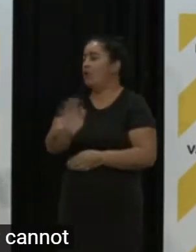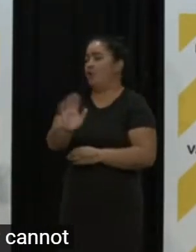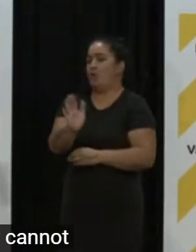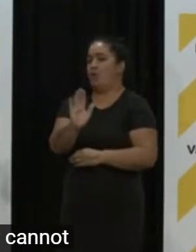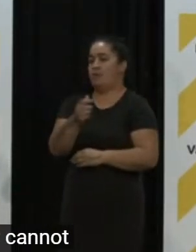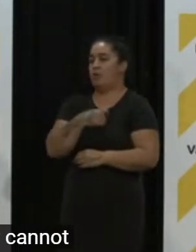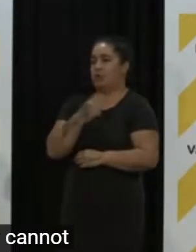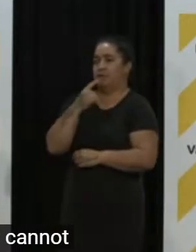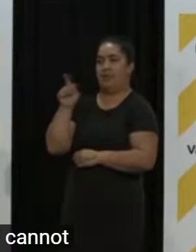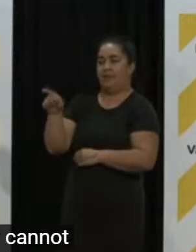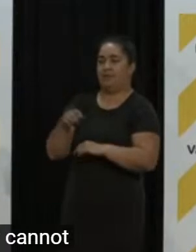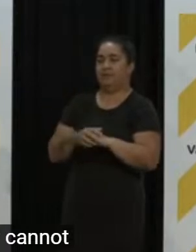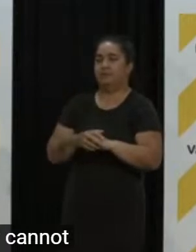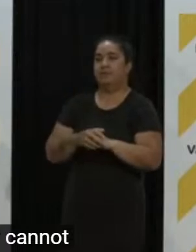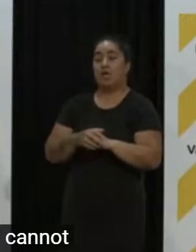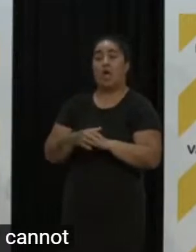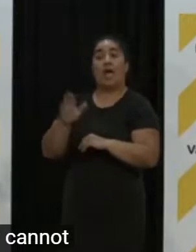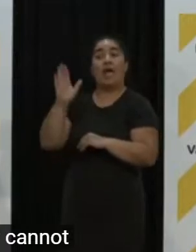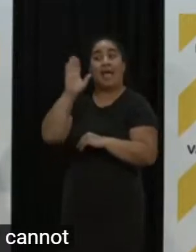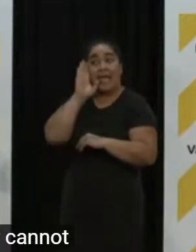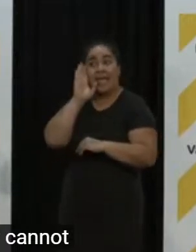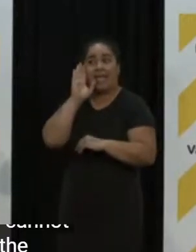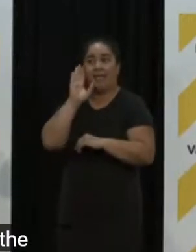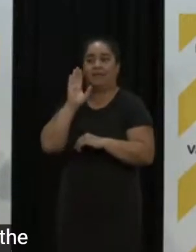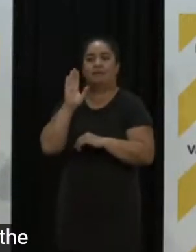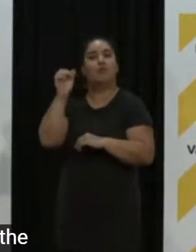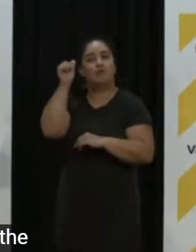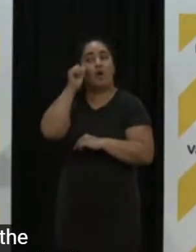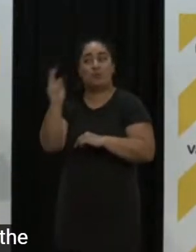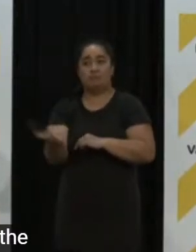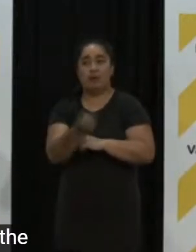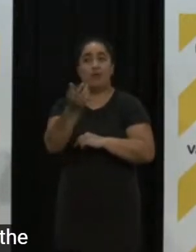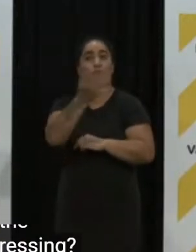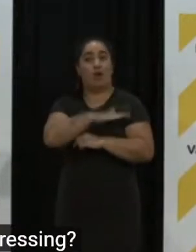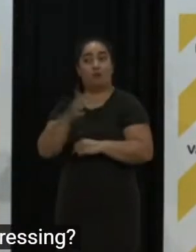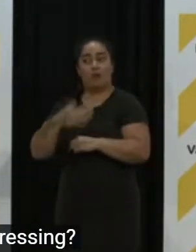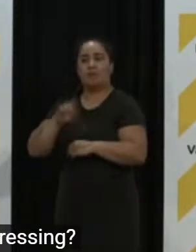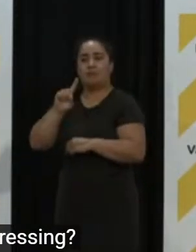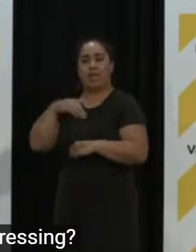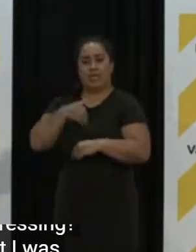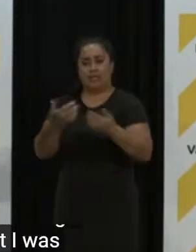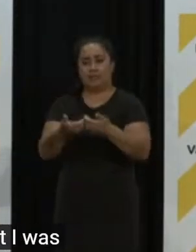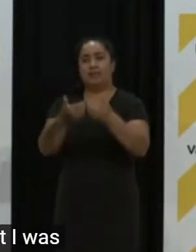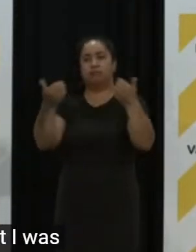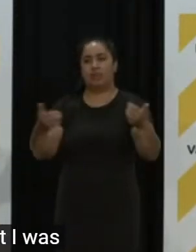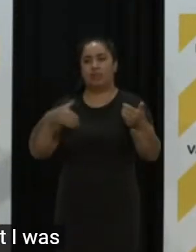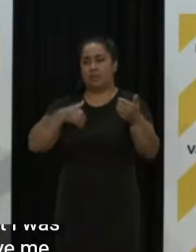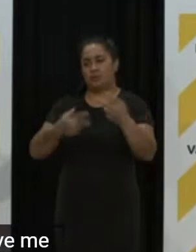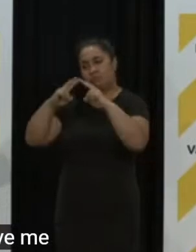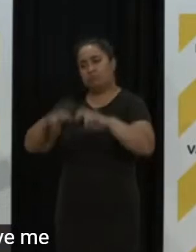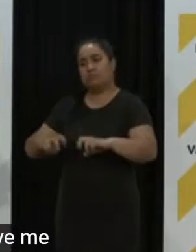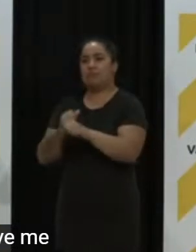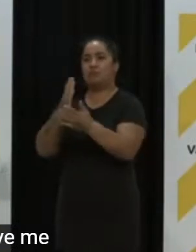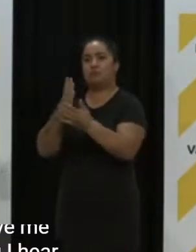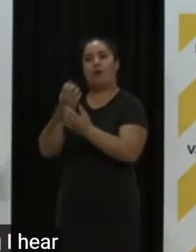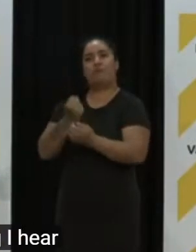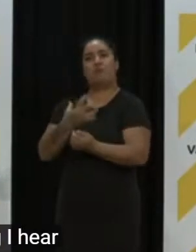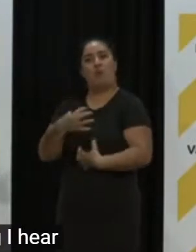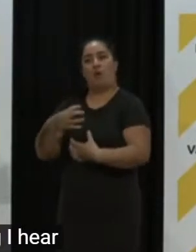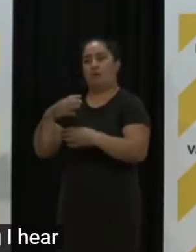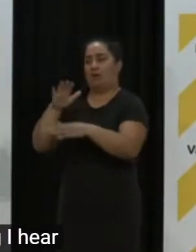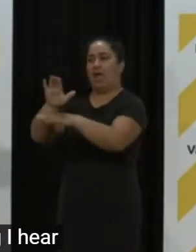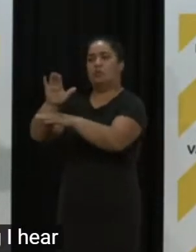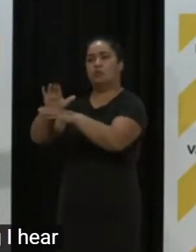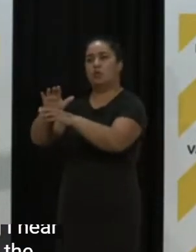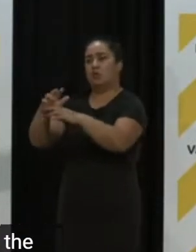was I hear the call separately that the sector has asked around us to explore enabling them to have more outdoor settings, because we've